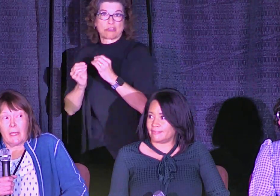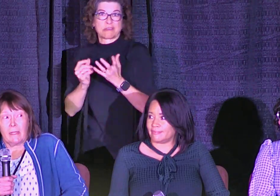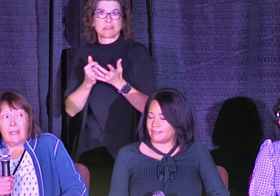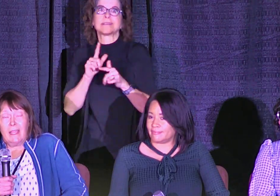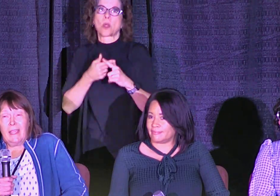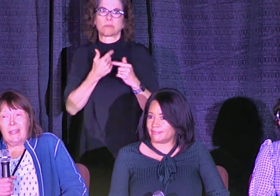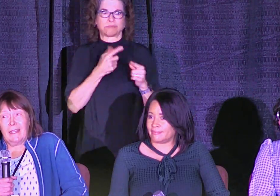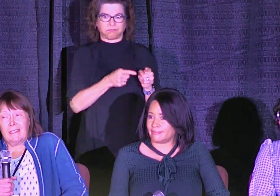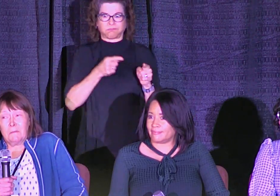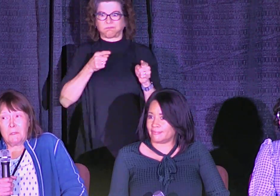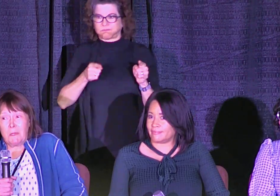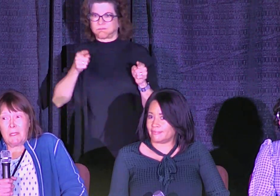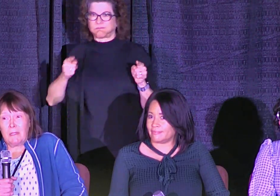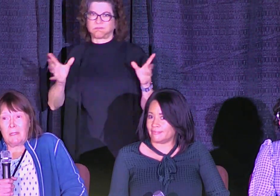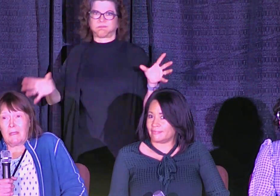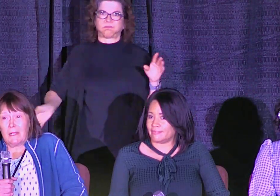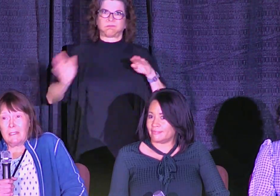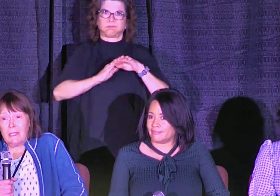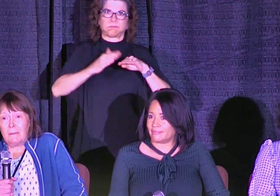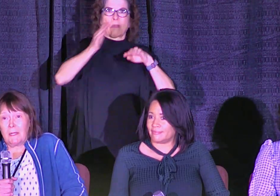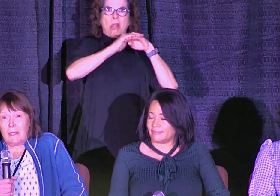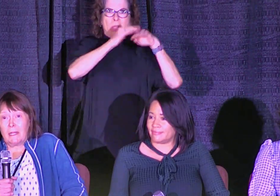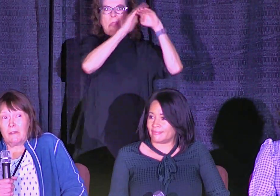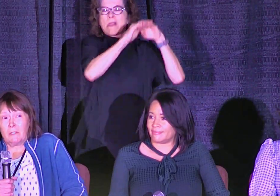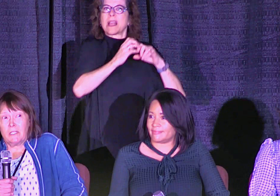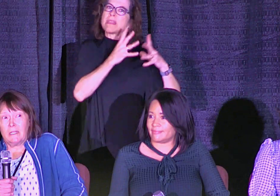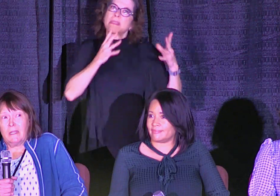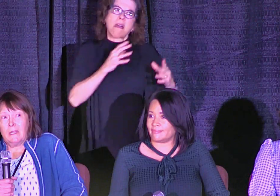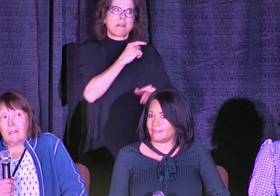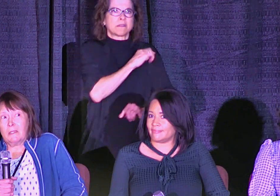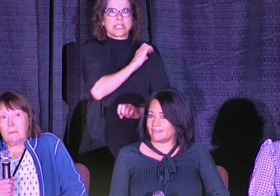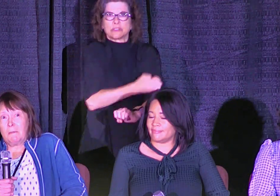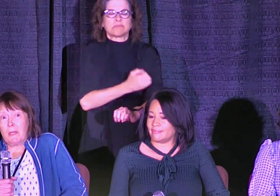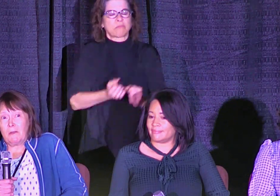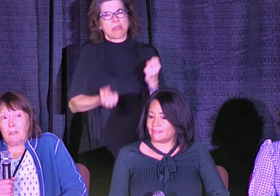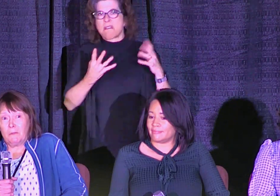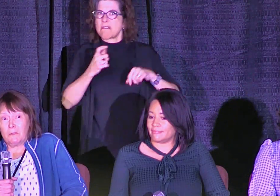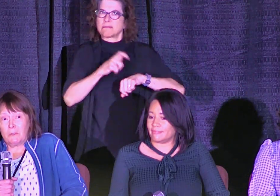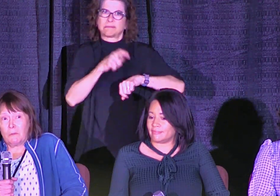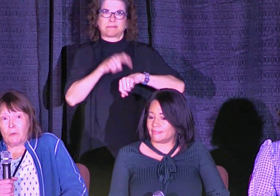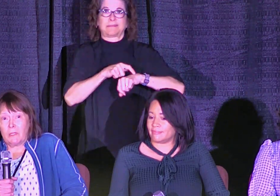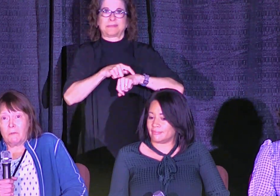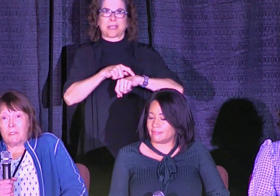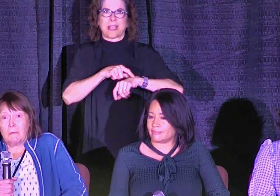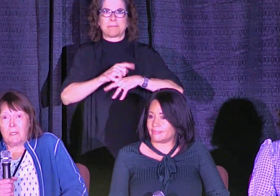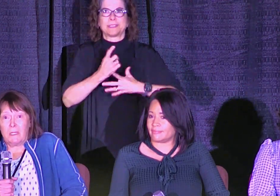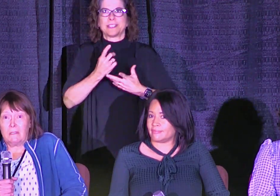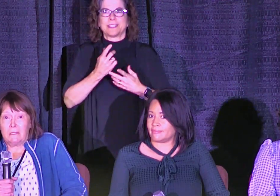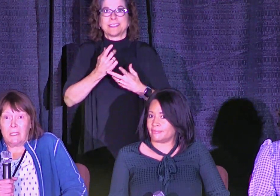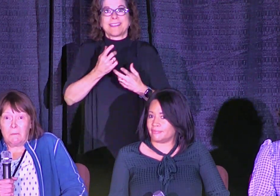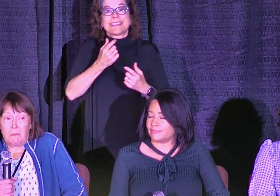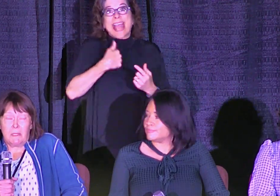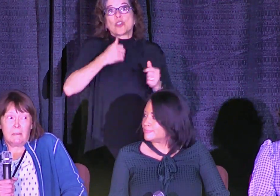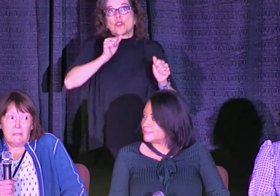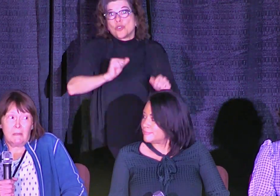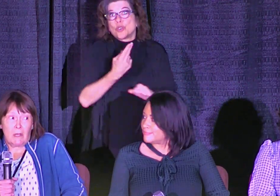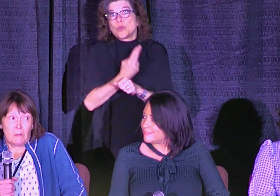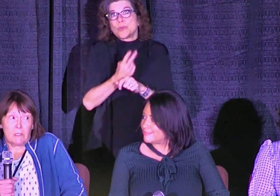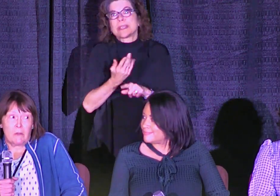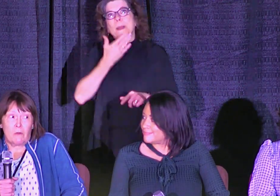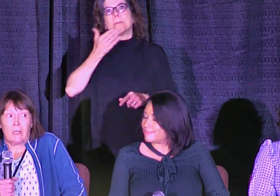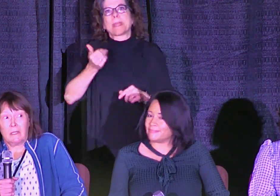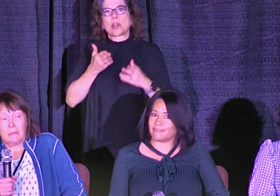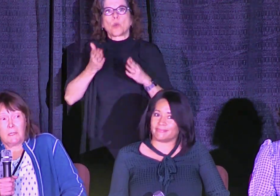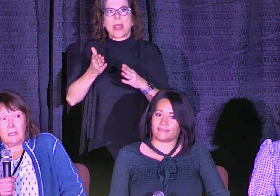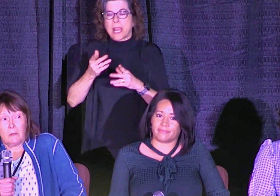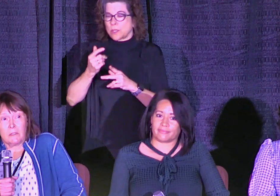about a lot. And it ends up spending a lot of time and a lot of energy that could be better used working with somebody to keep them in their